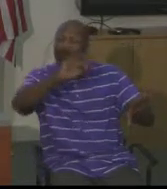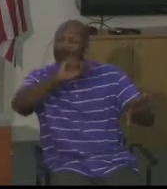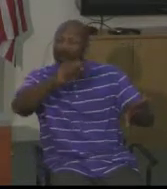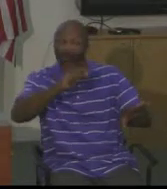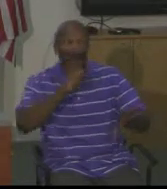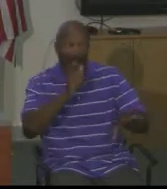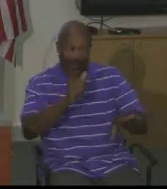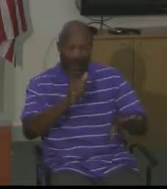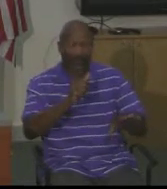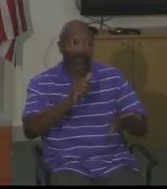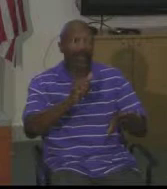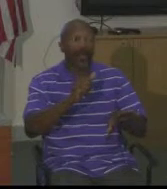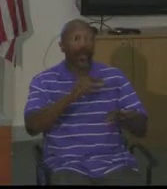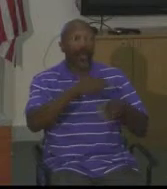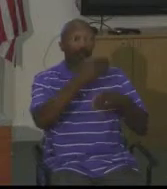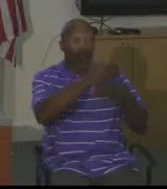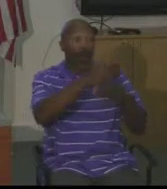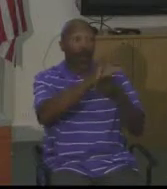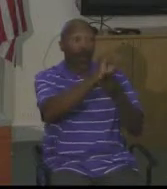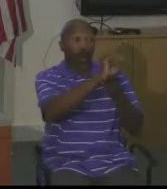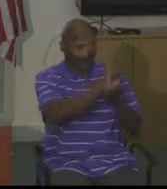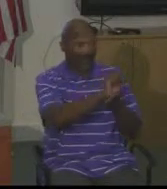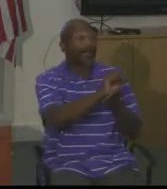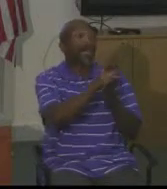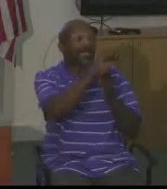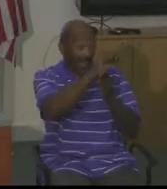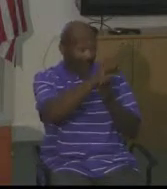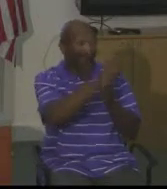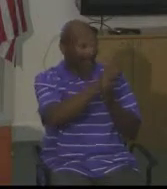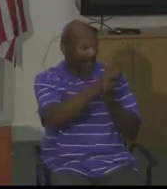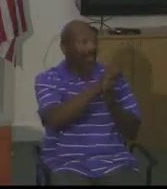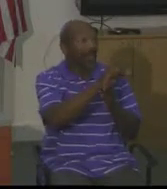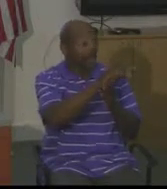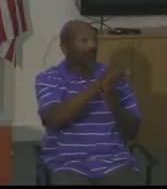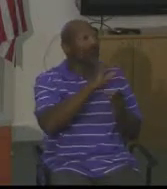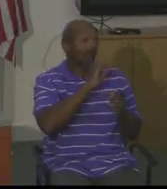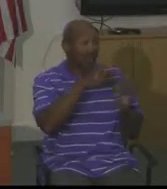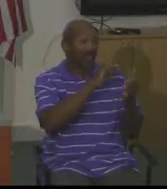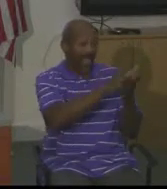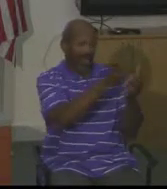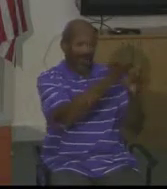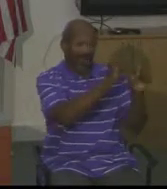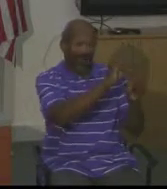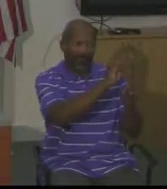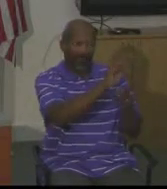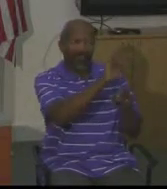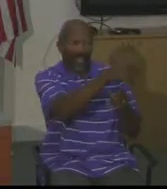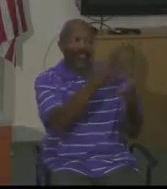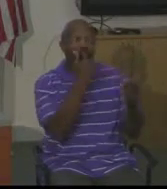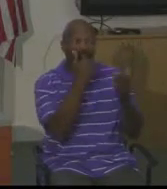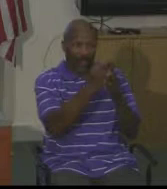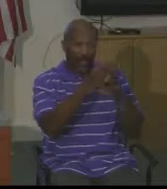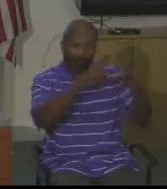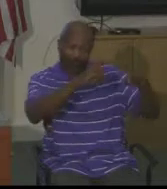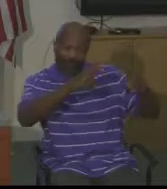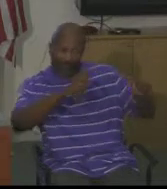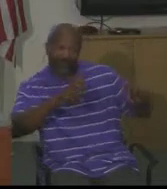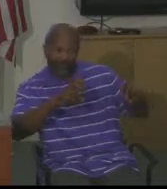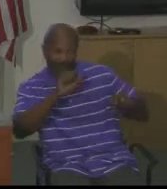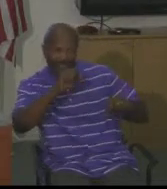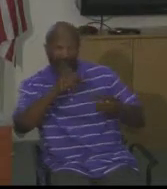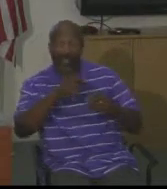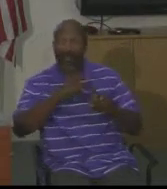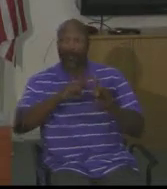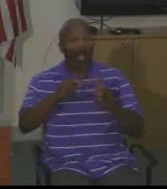When we get to talking about the Windows operating system and how it works, we'll talk about safe mode. Safe mode's a very good diagnostic, but